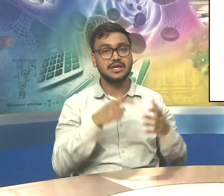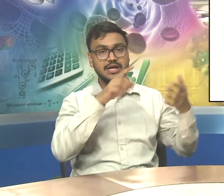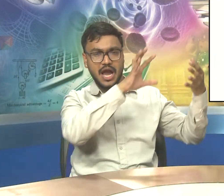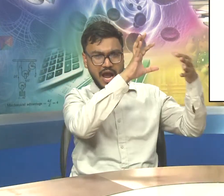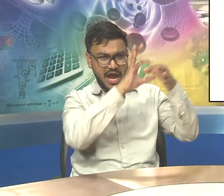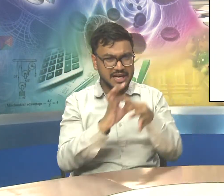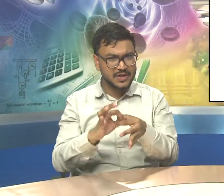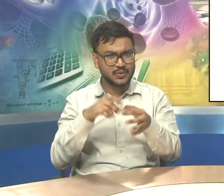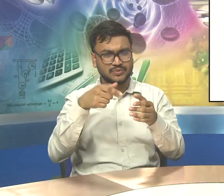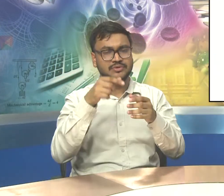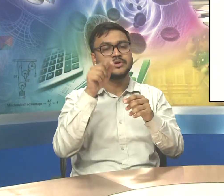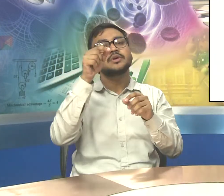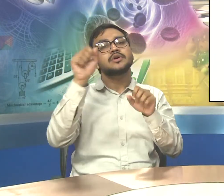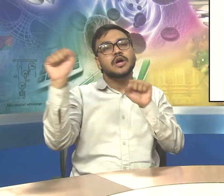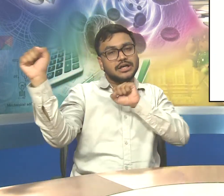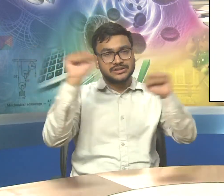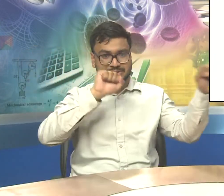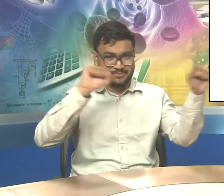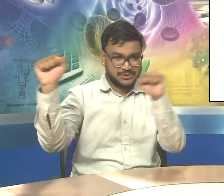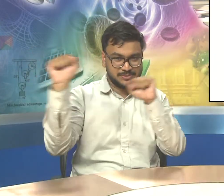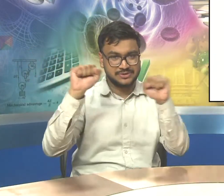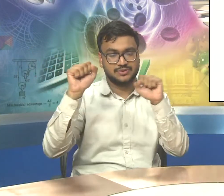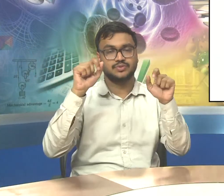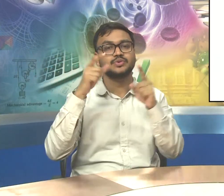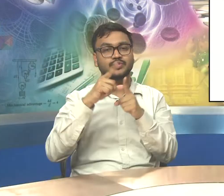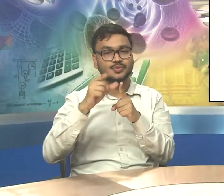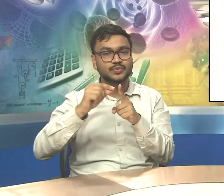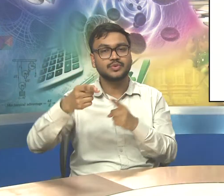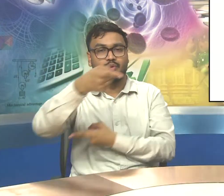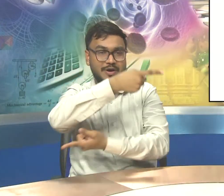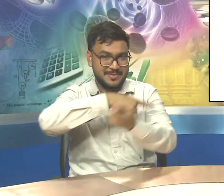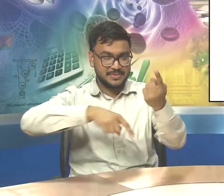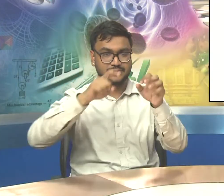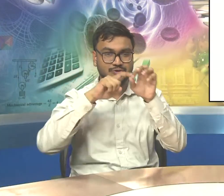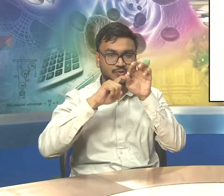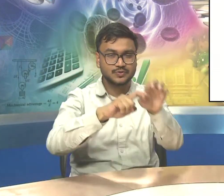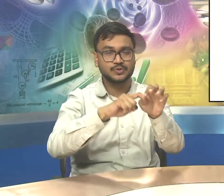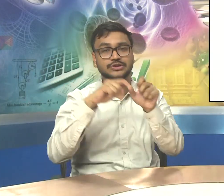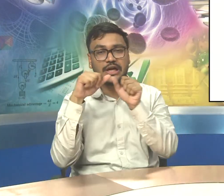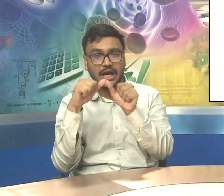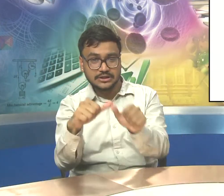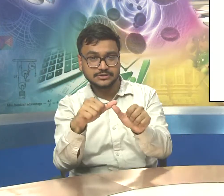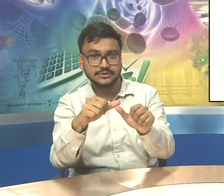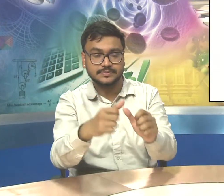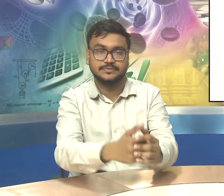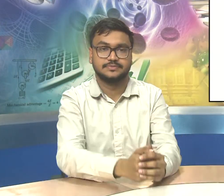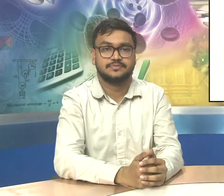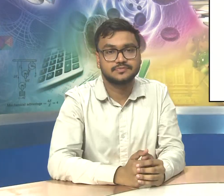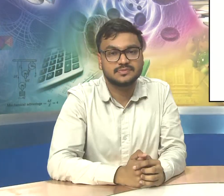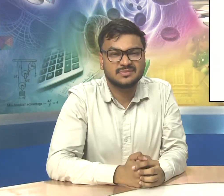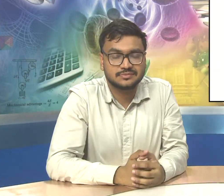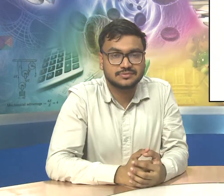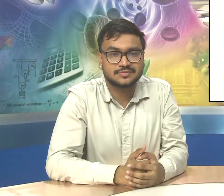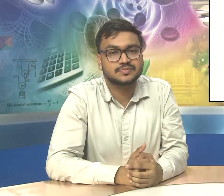Now we had completed our lesson. So now for better understanding, we will do some exercise.